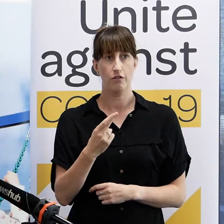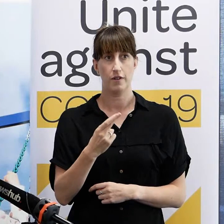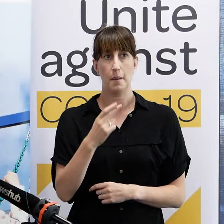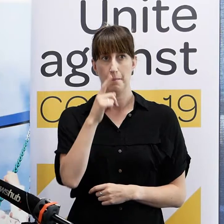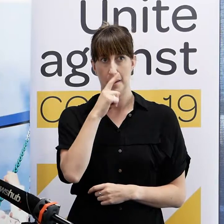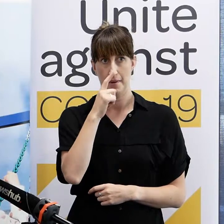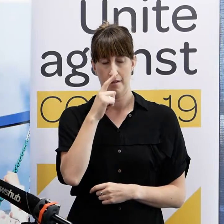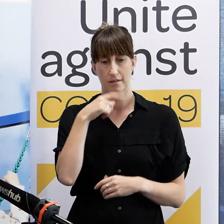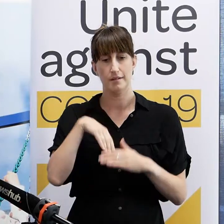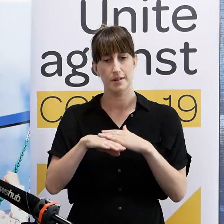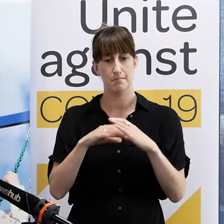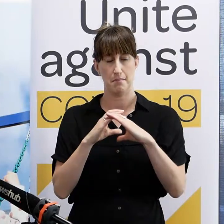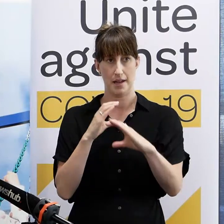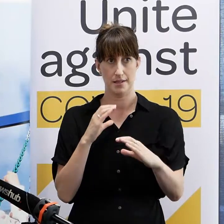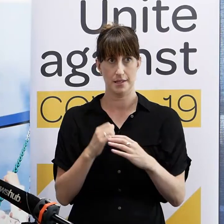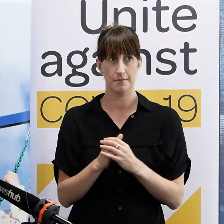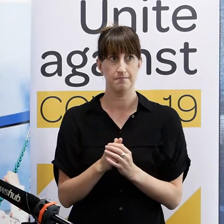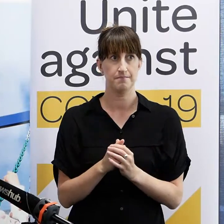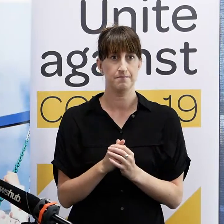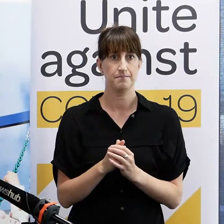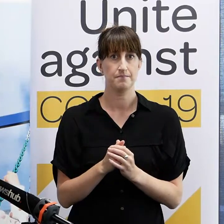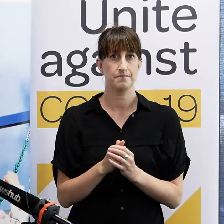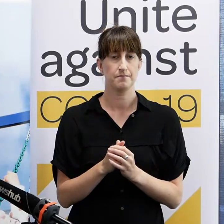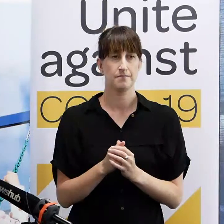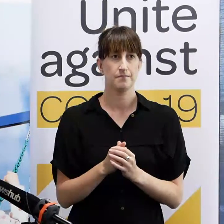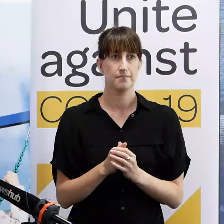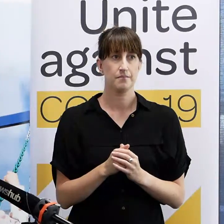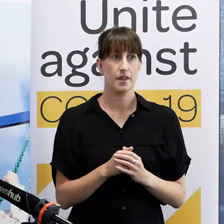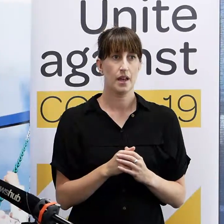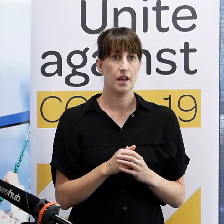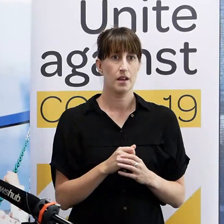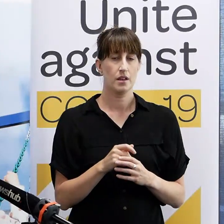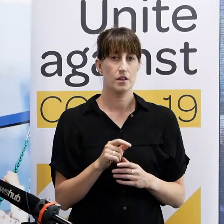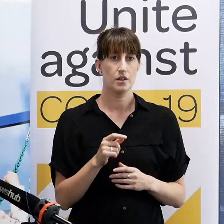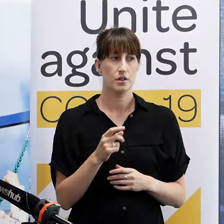also undertook the walk on the 21st of March.